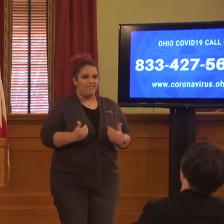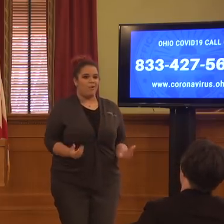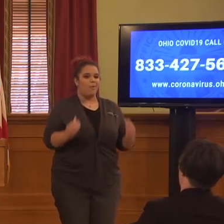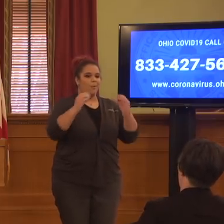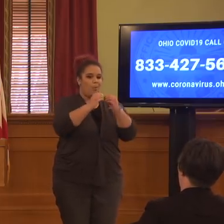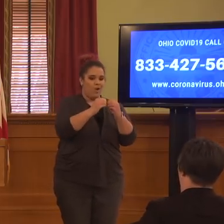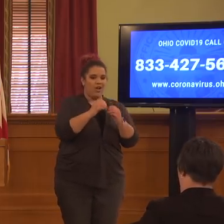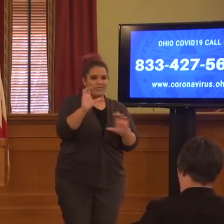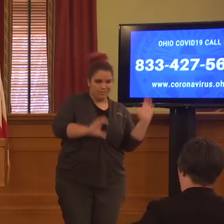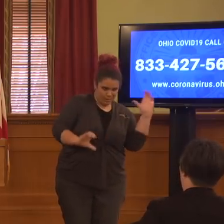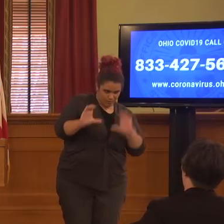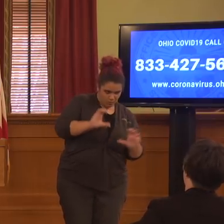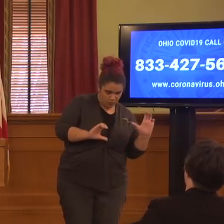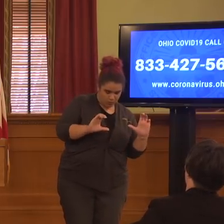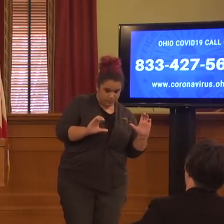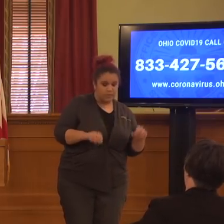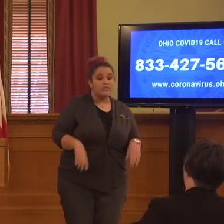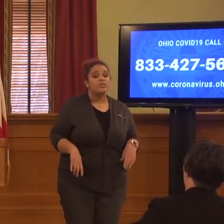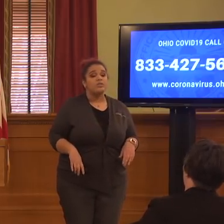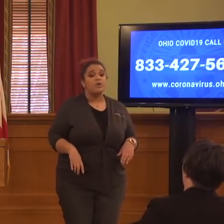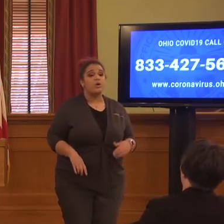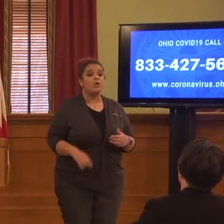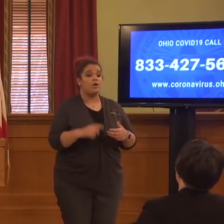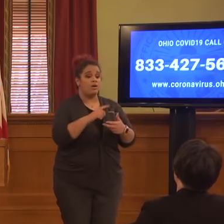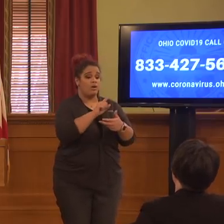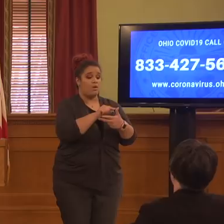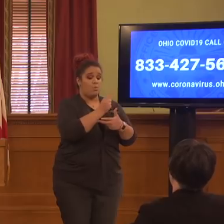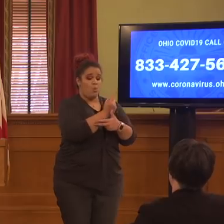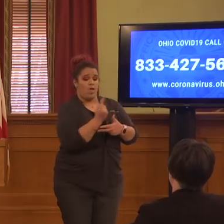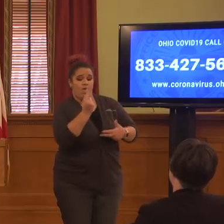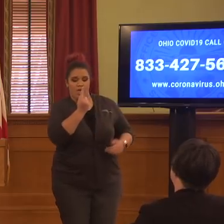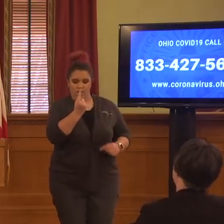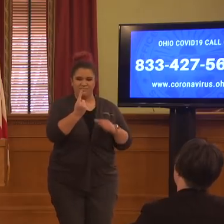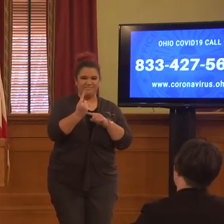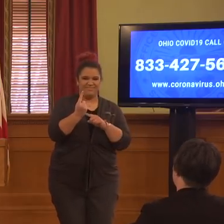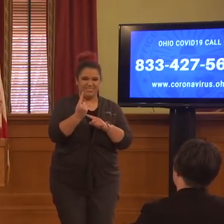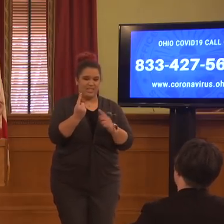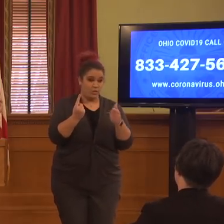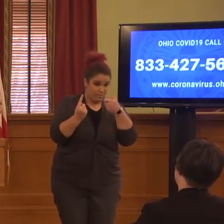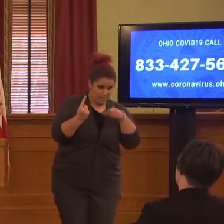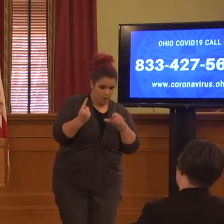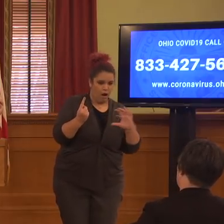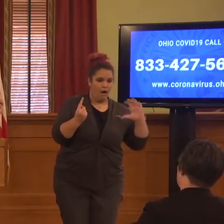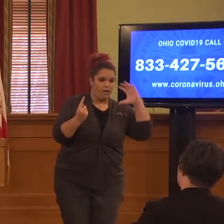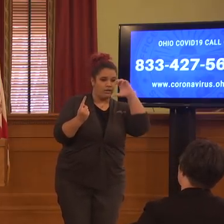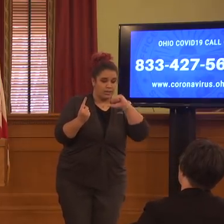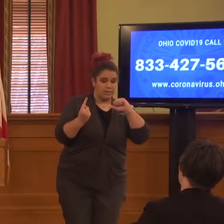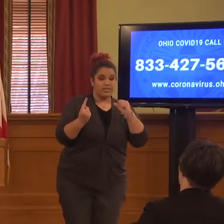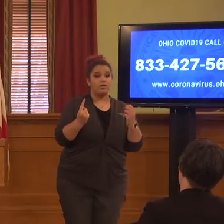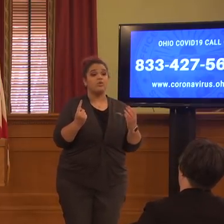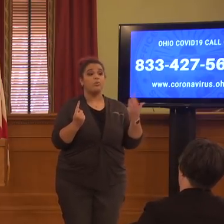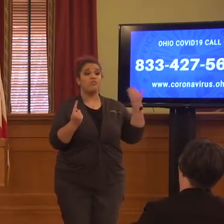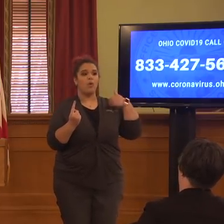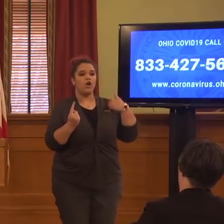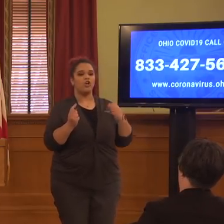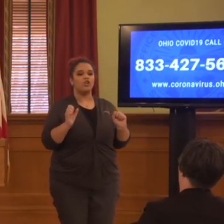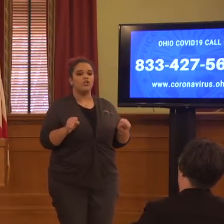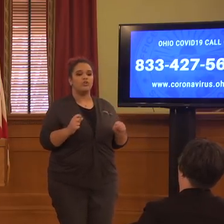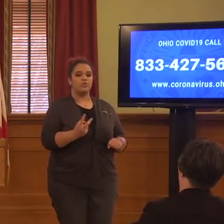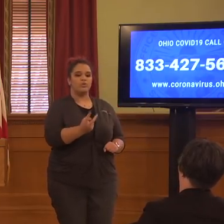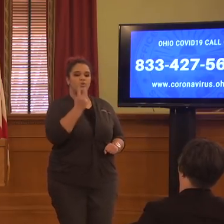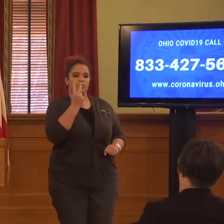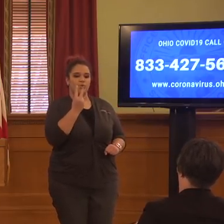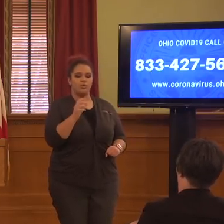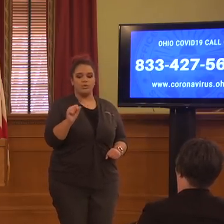kit, our estimates, because of the way it's complicated, but remember, before we had 2 specimens now, and we're really asking